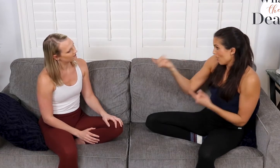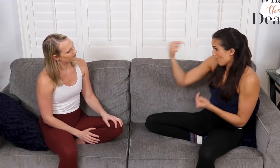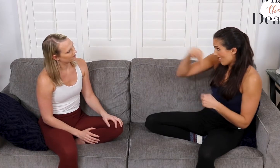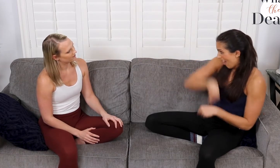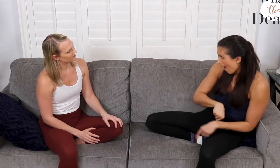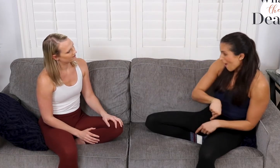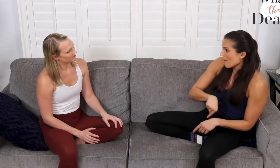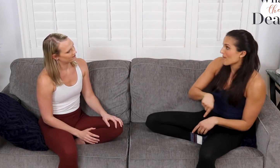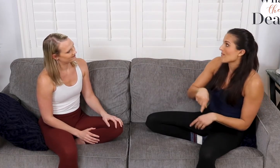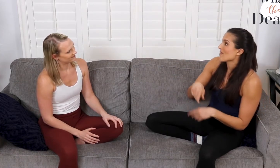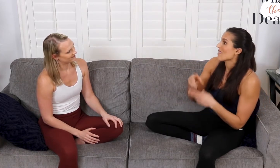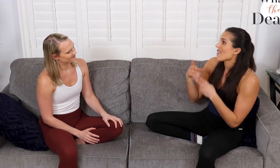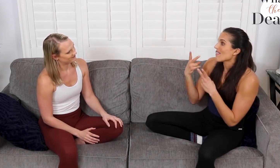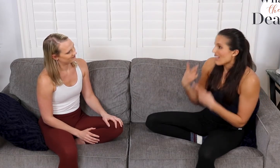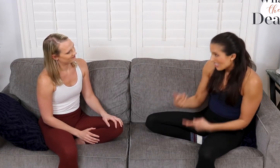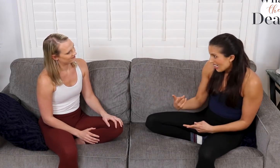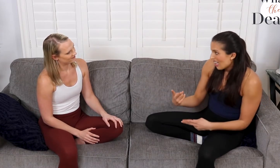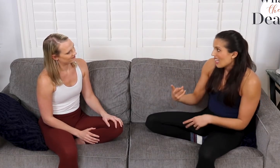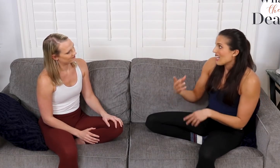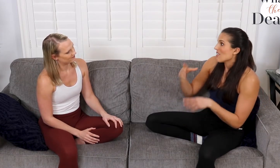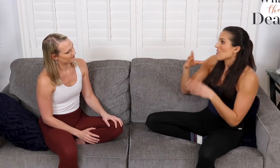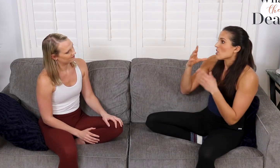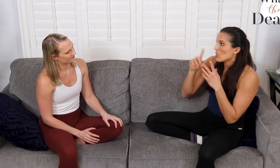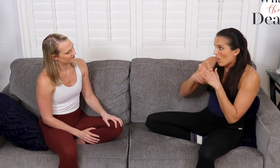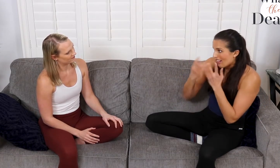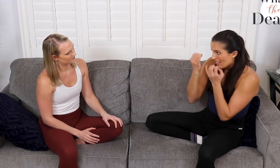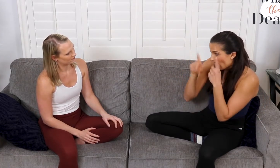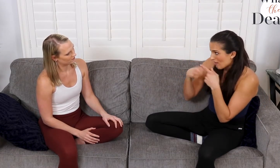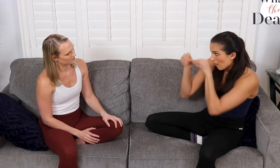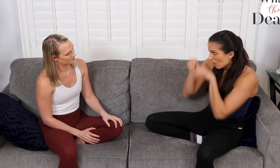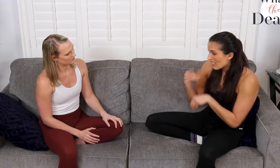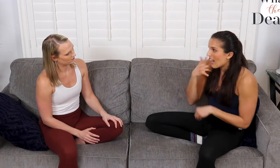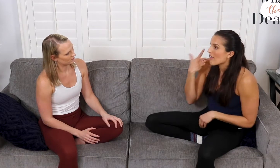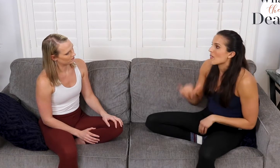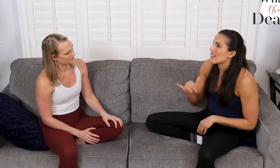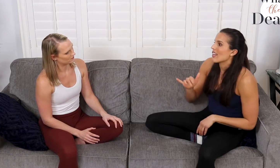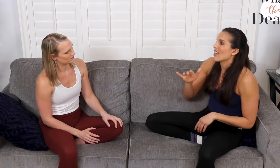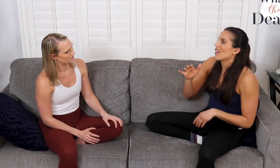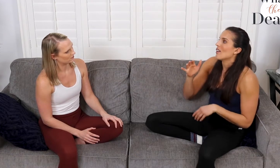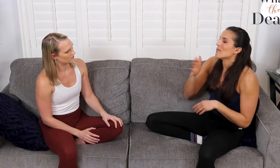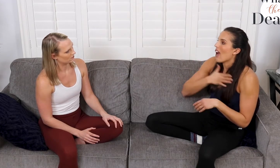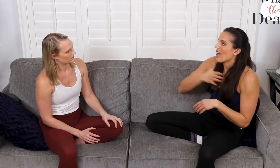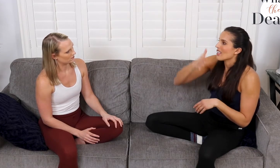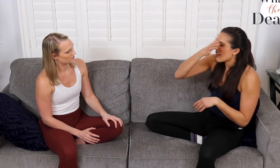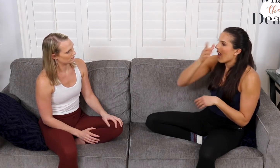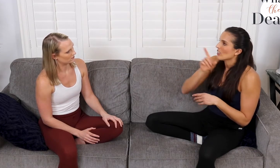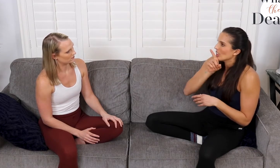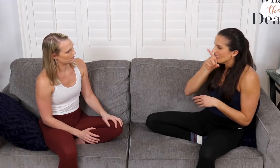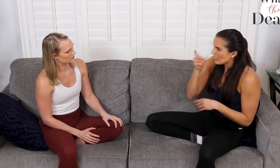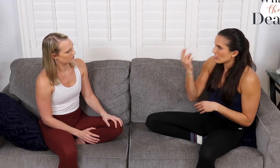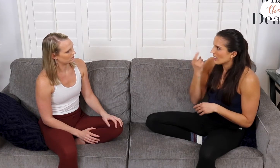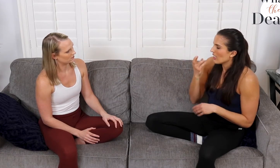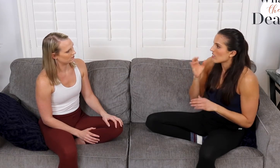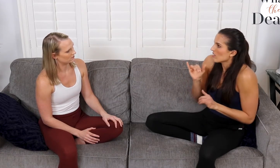known my entire life compared to a man who still to this day we don't know each other. I don't even know his name. Still